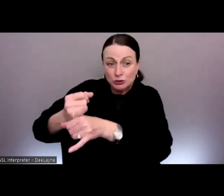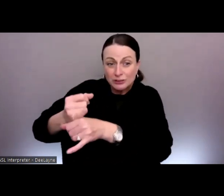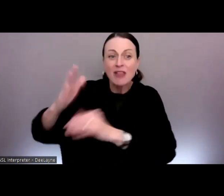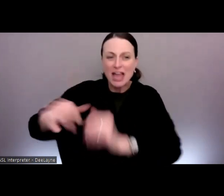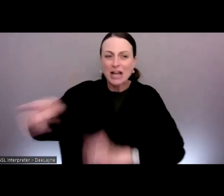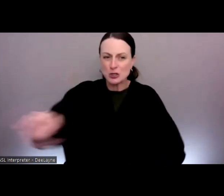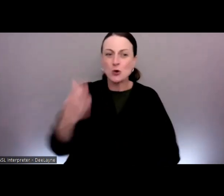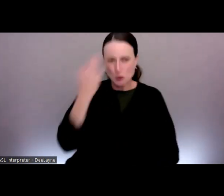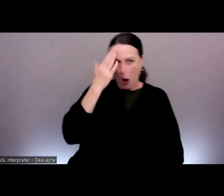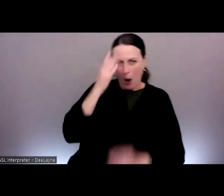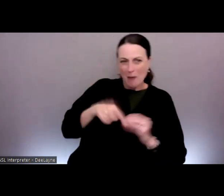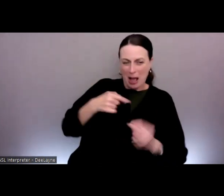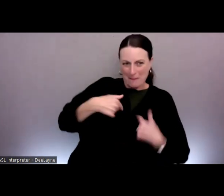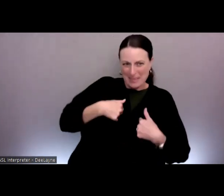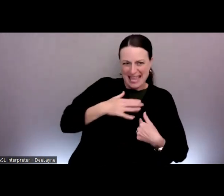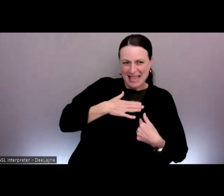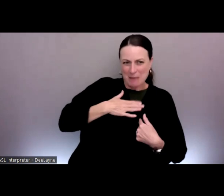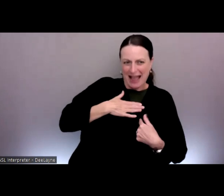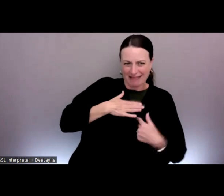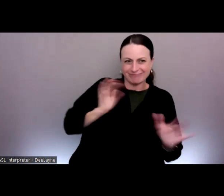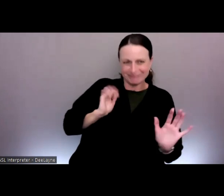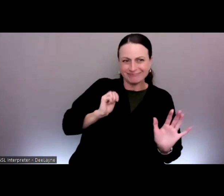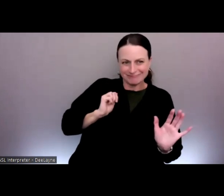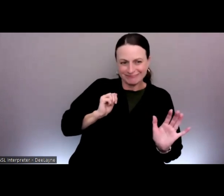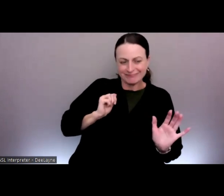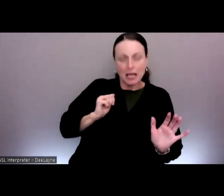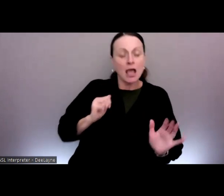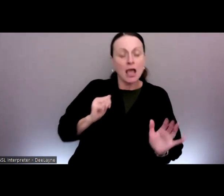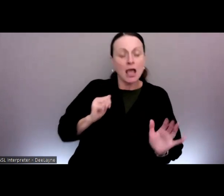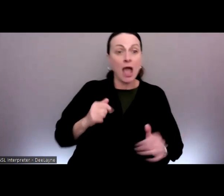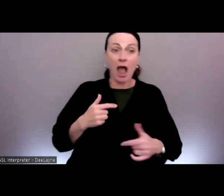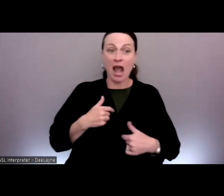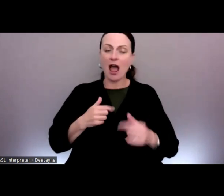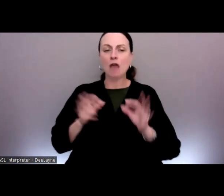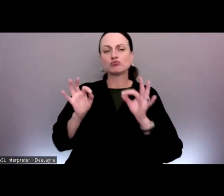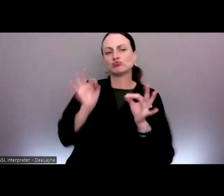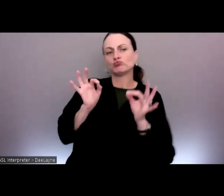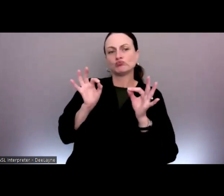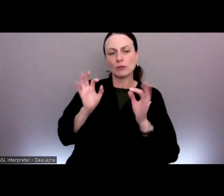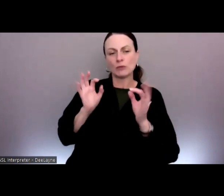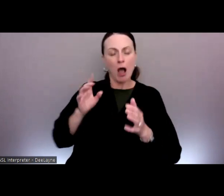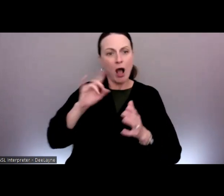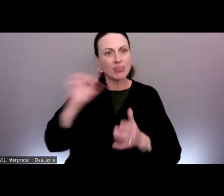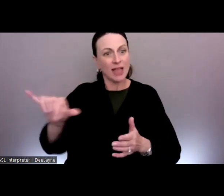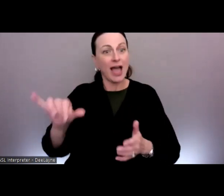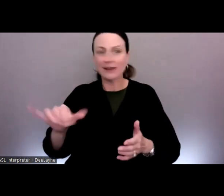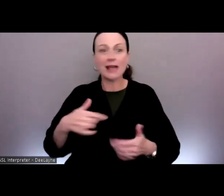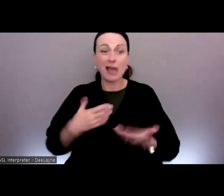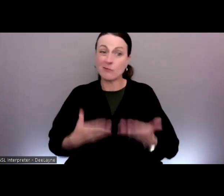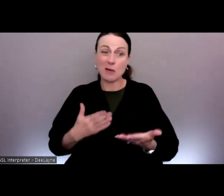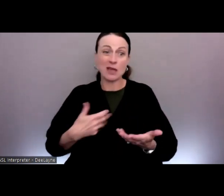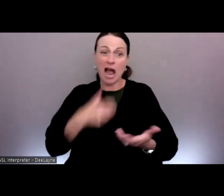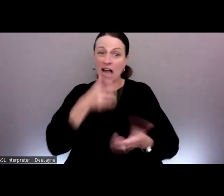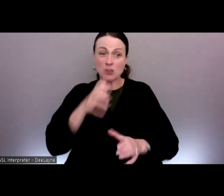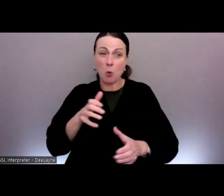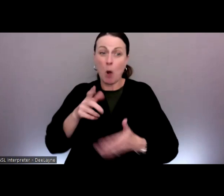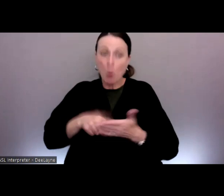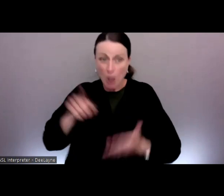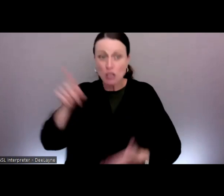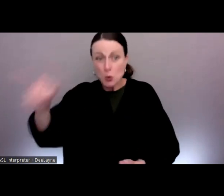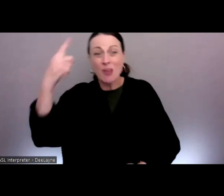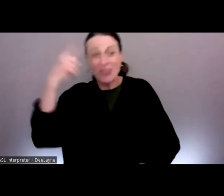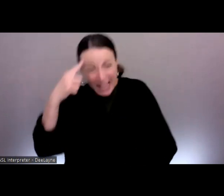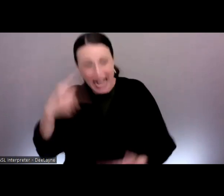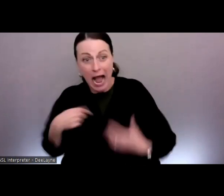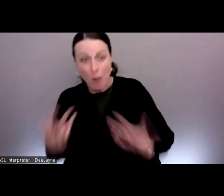you know about me. And perhaps I have a judgment on them, and perhaps I don't want what you think I want.